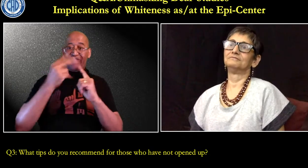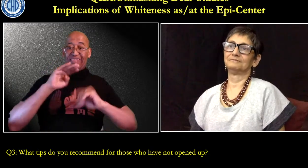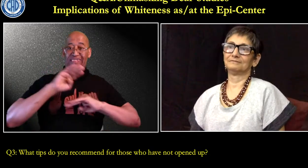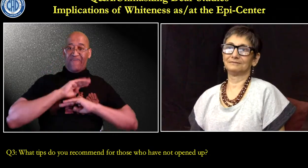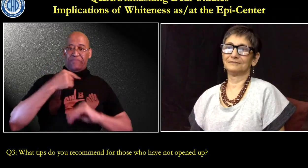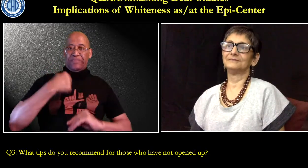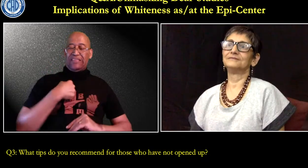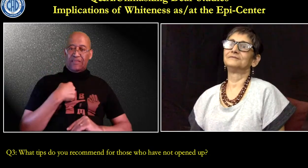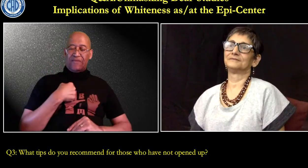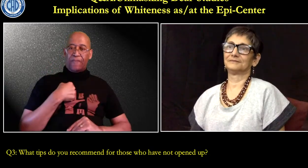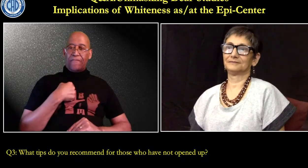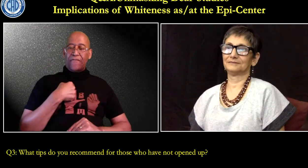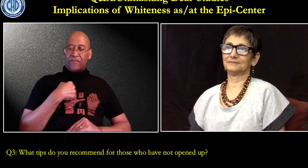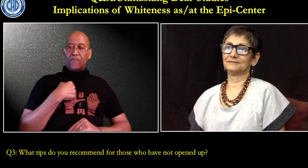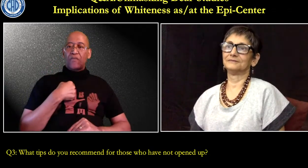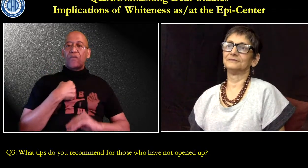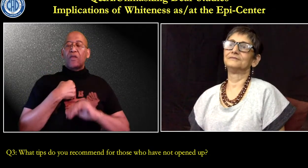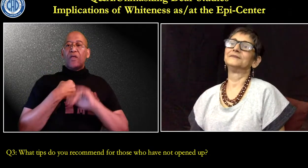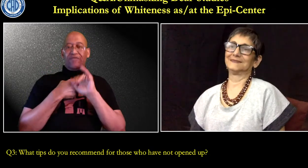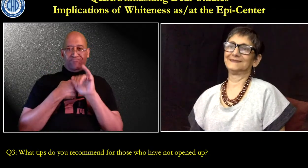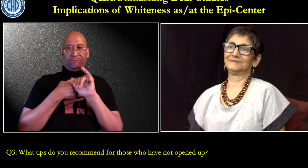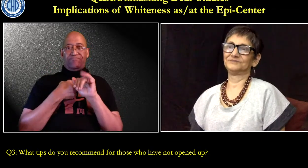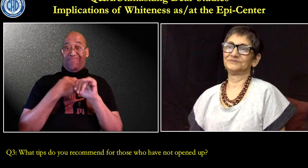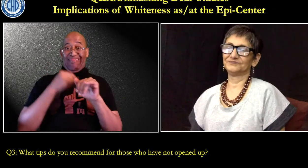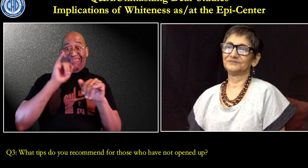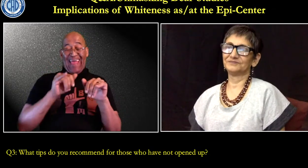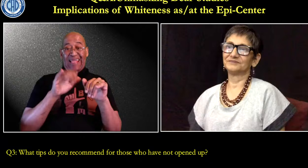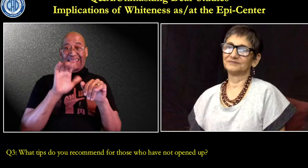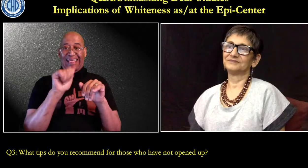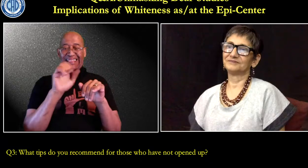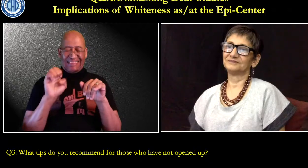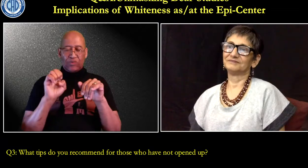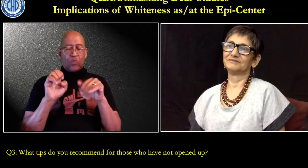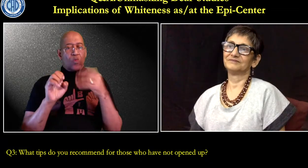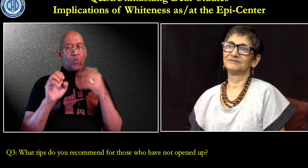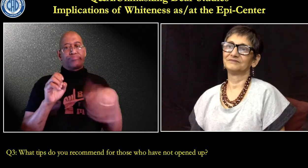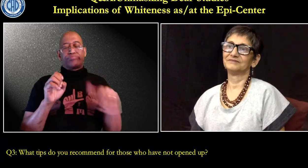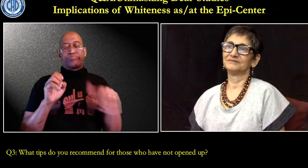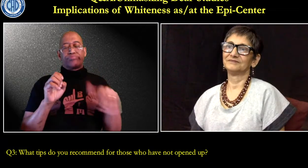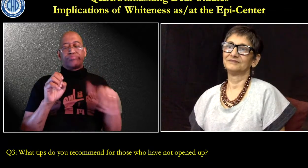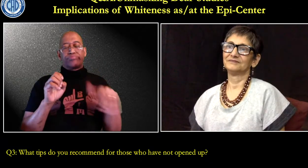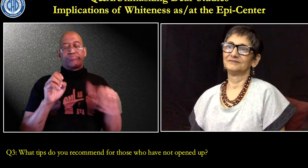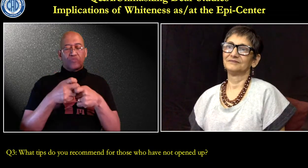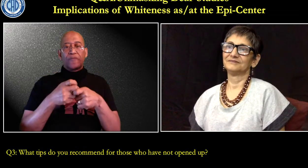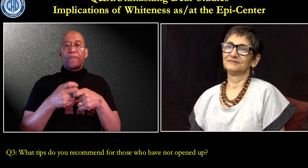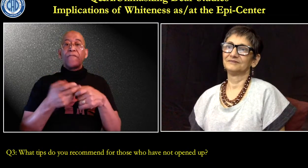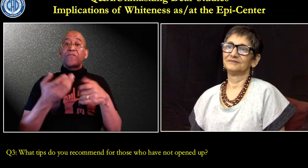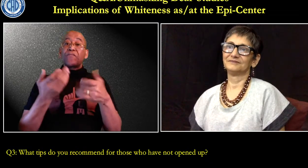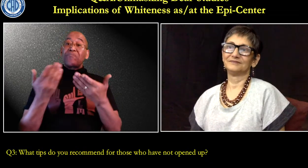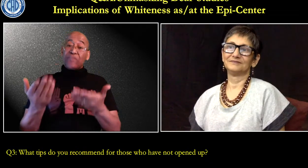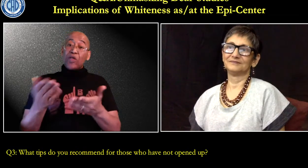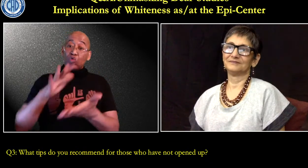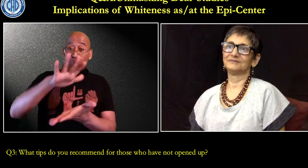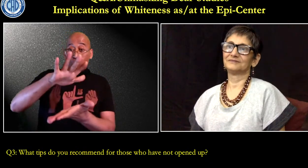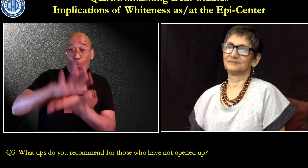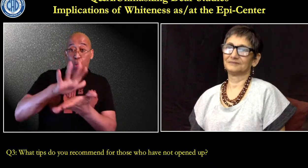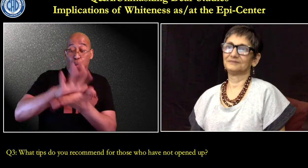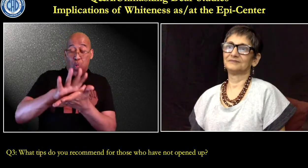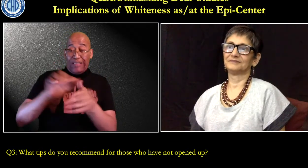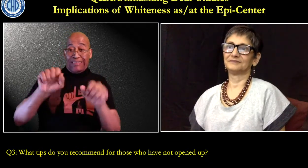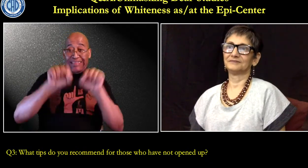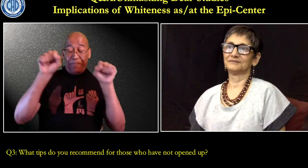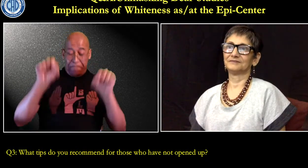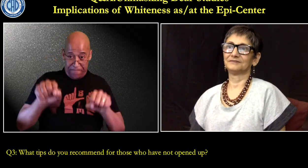far as trusting and understanding the other perspective of myself and my history. But the case is,